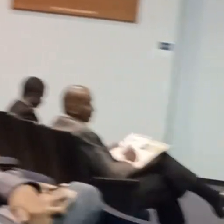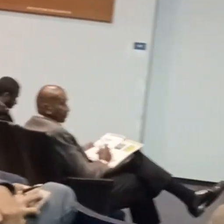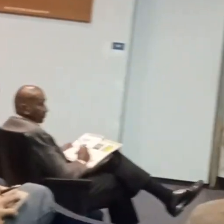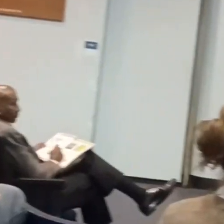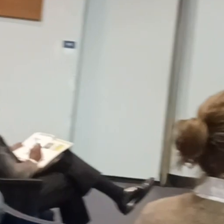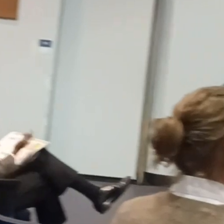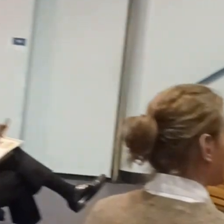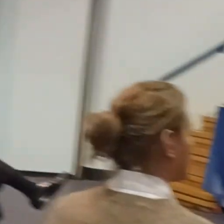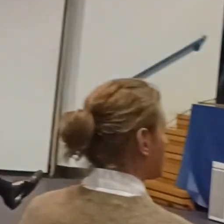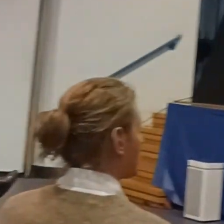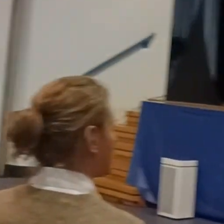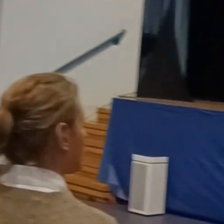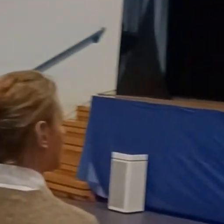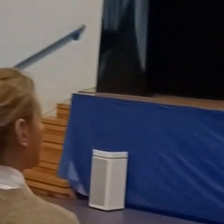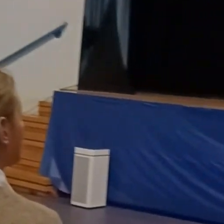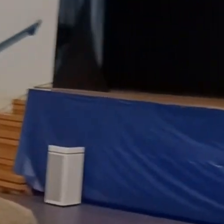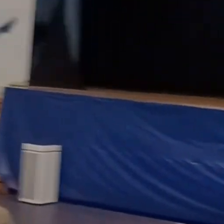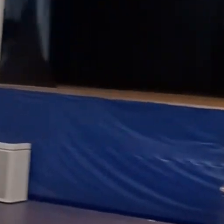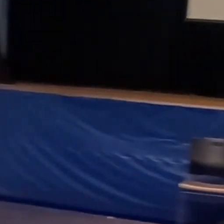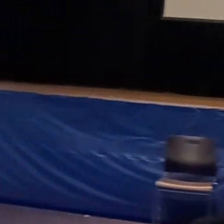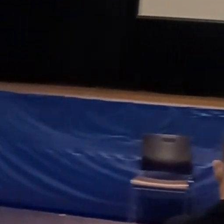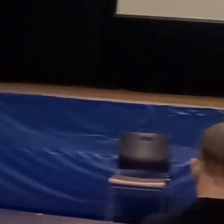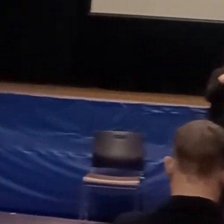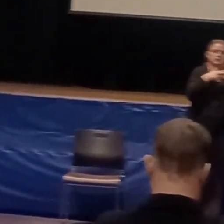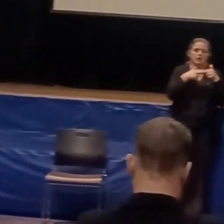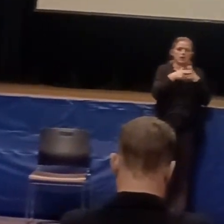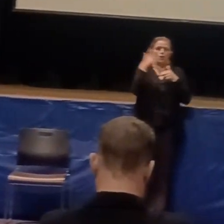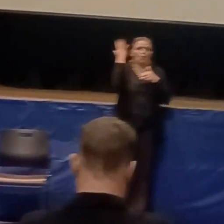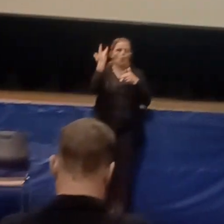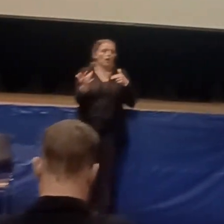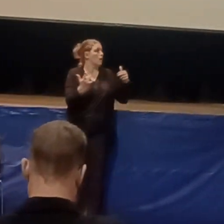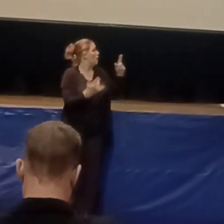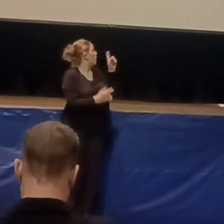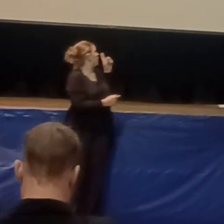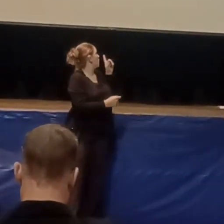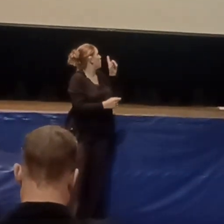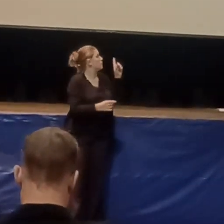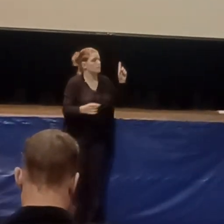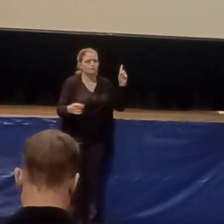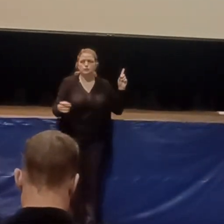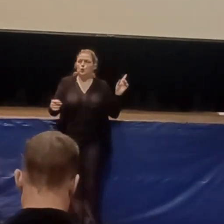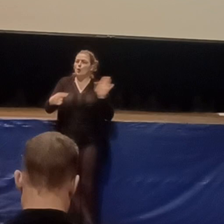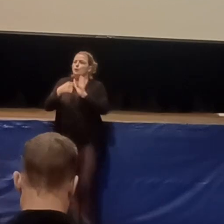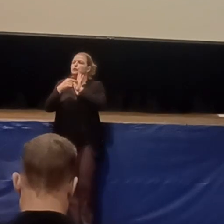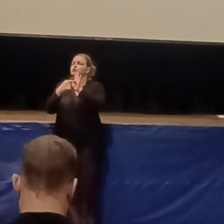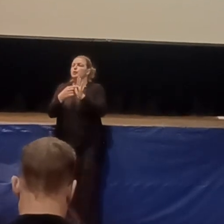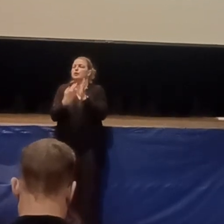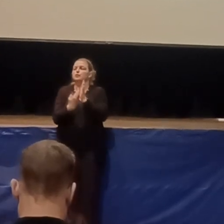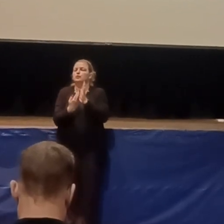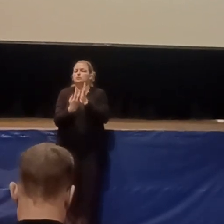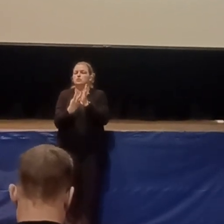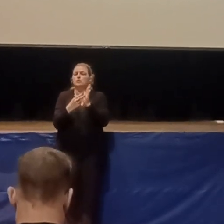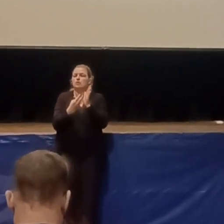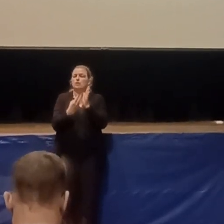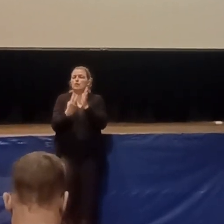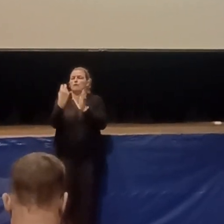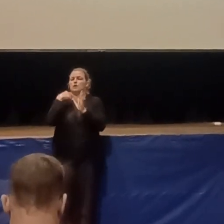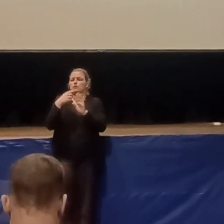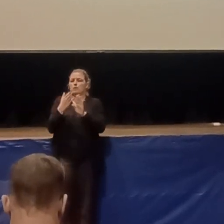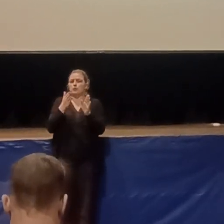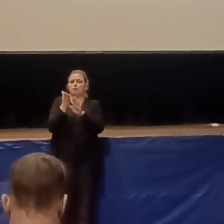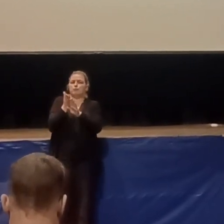I want to keep going back to this slide here, because I do think that what we were showing you was a reflection of the previous planning